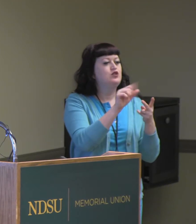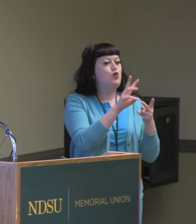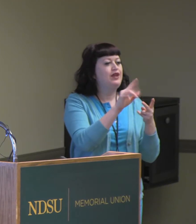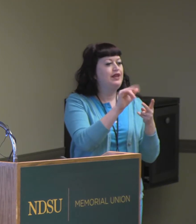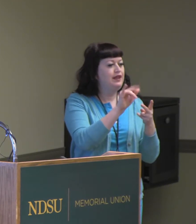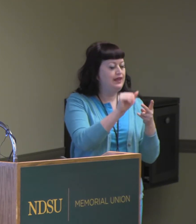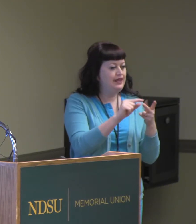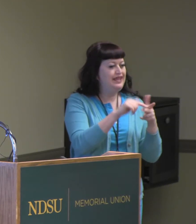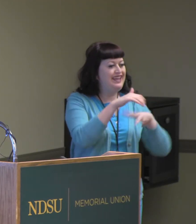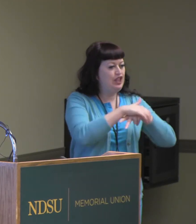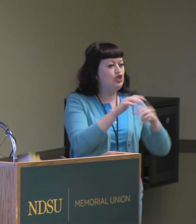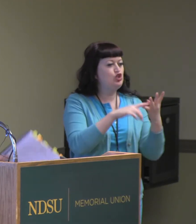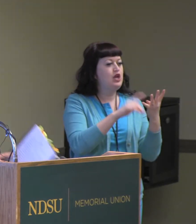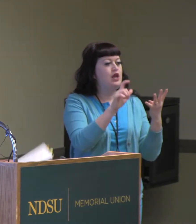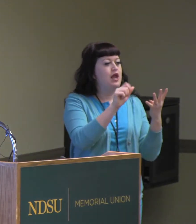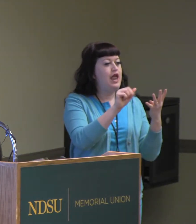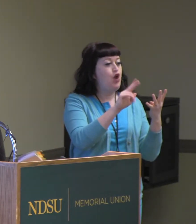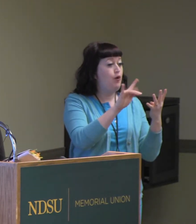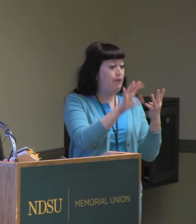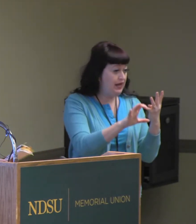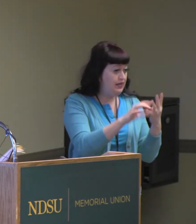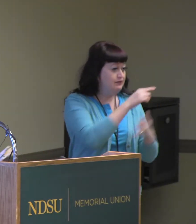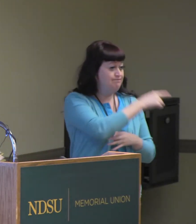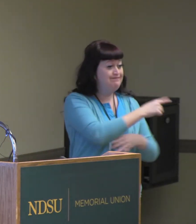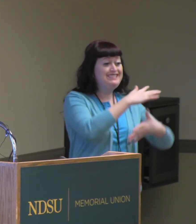School. Abshir.